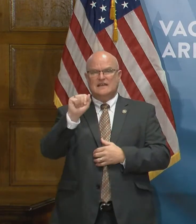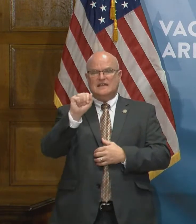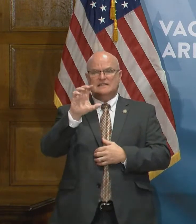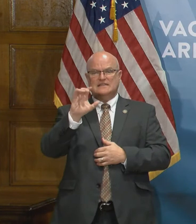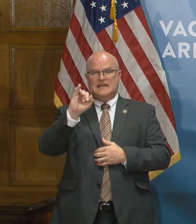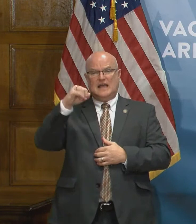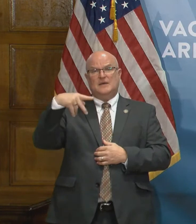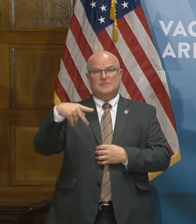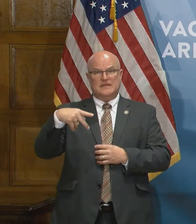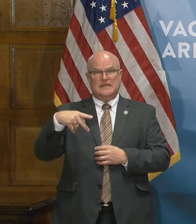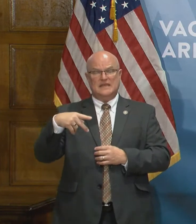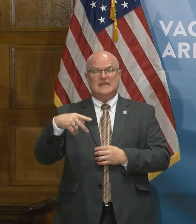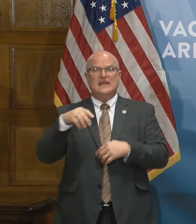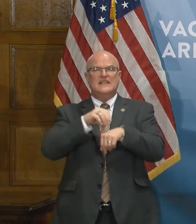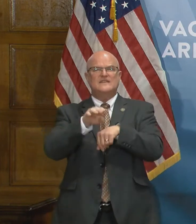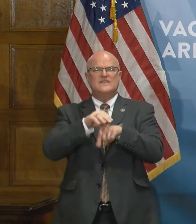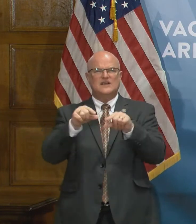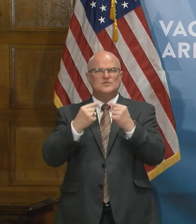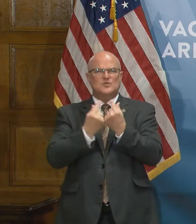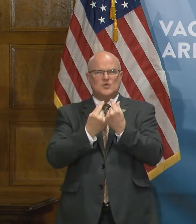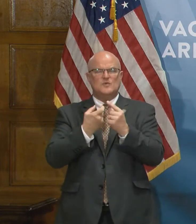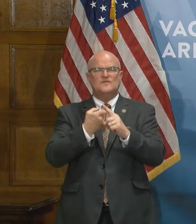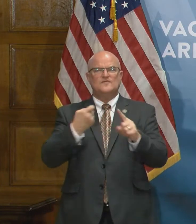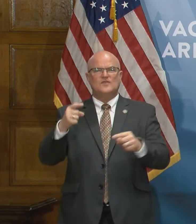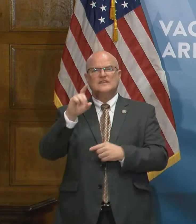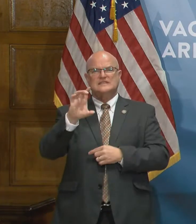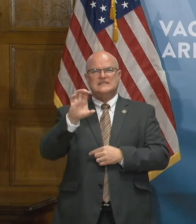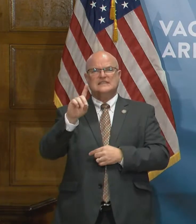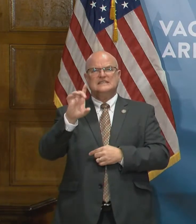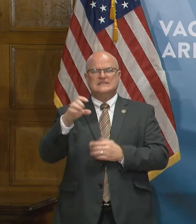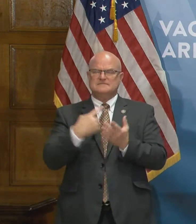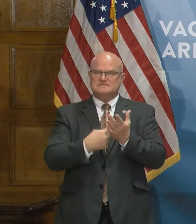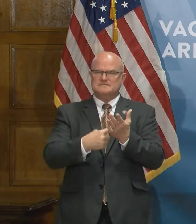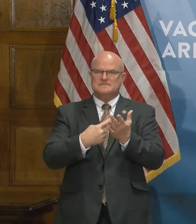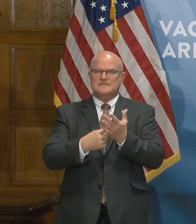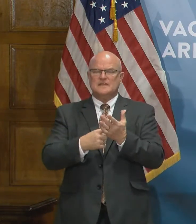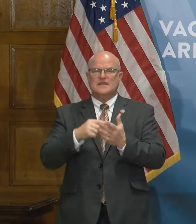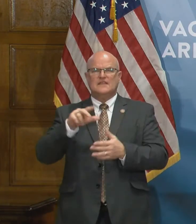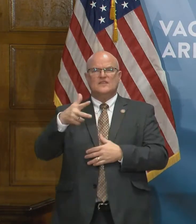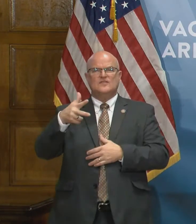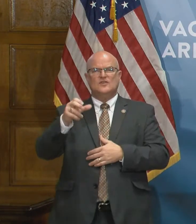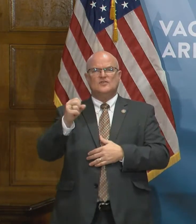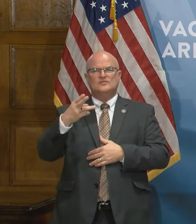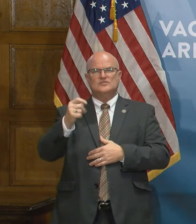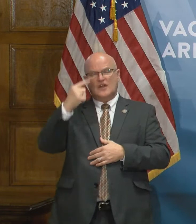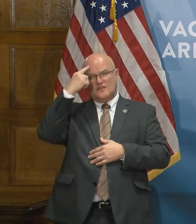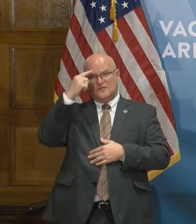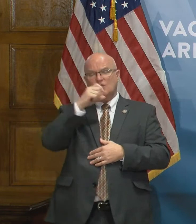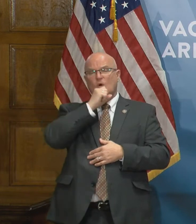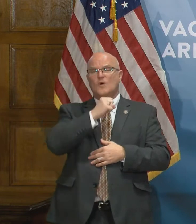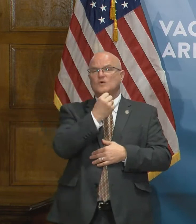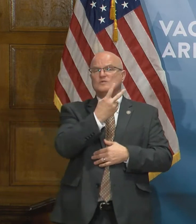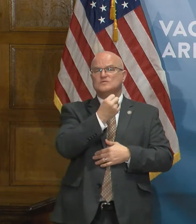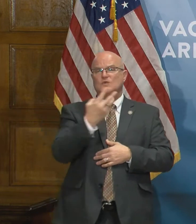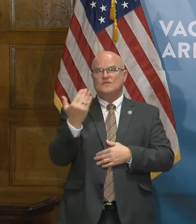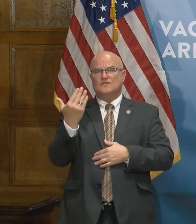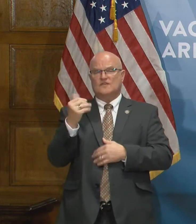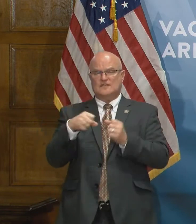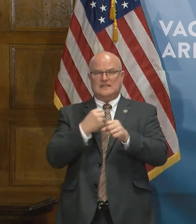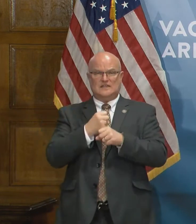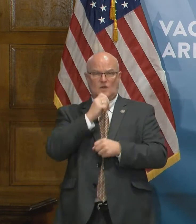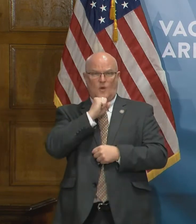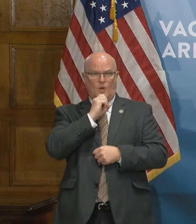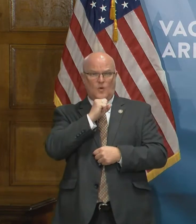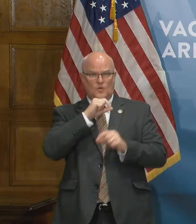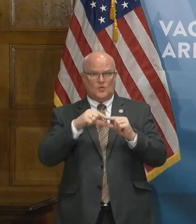ACIP, the advisory group of the CDC, will be discussing boosters for the 12 to 15-year-old group.